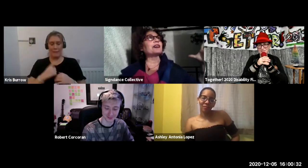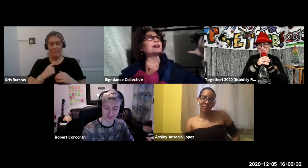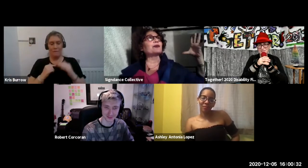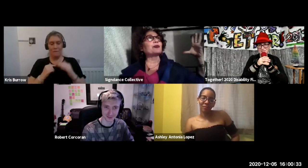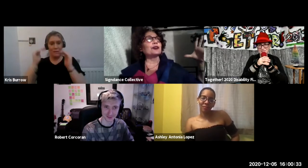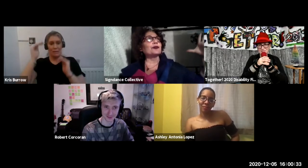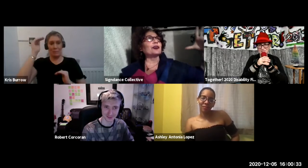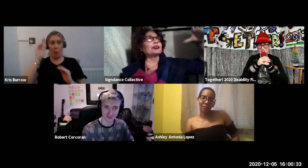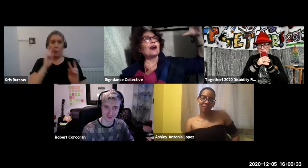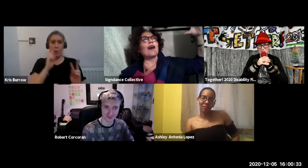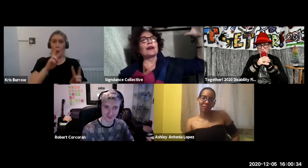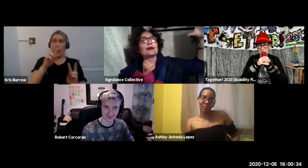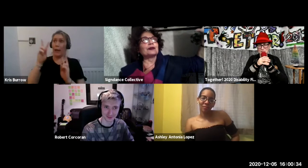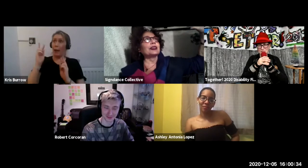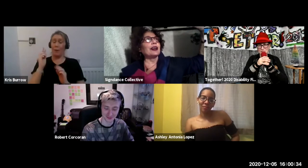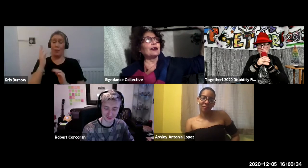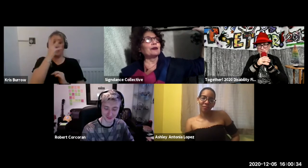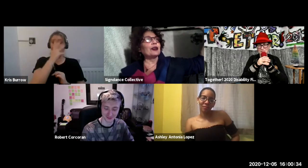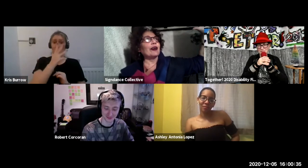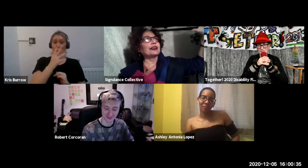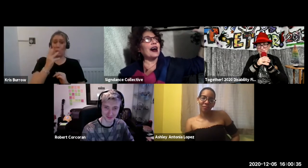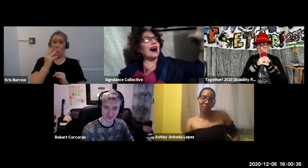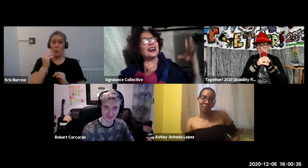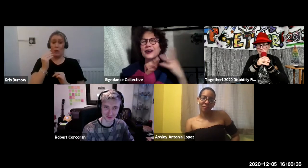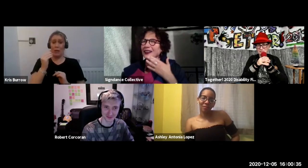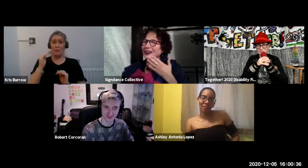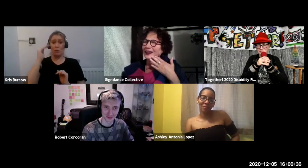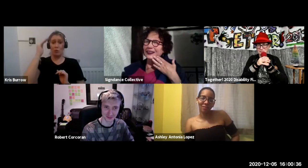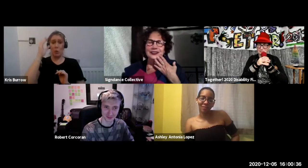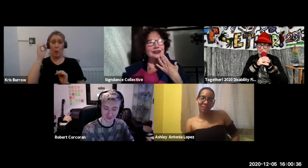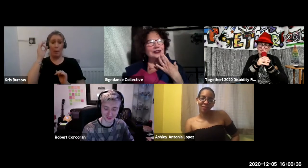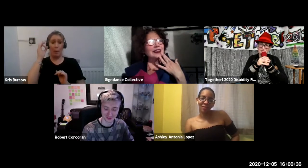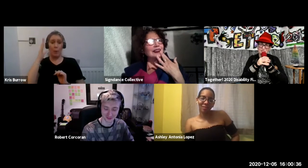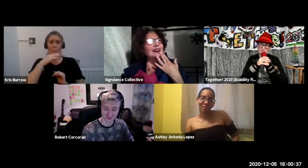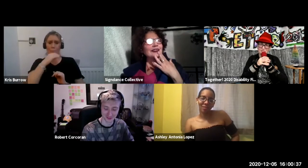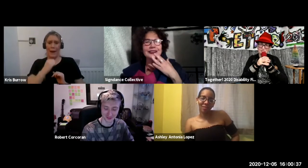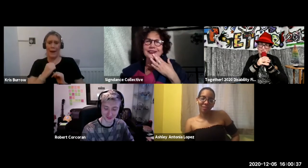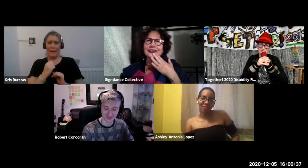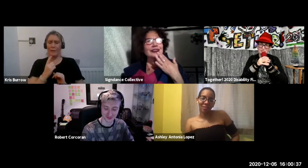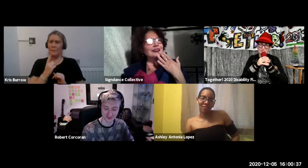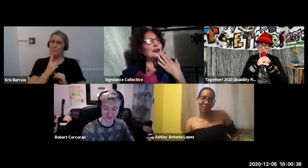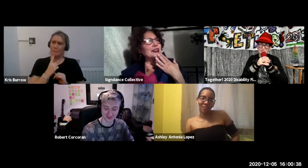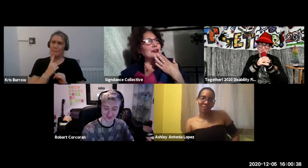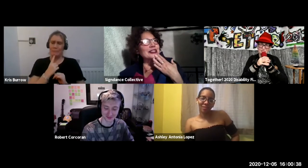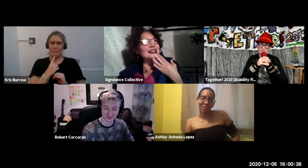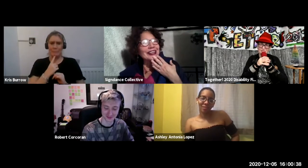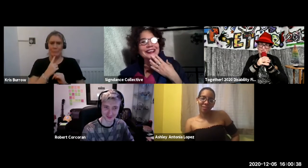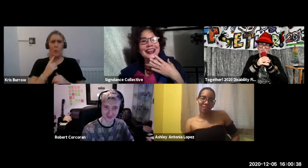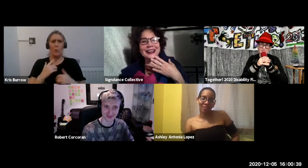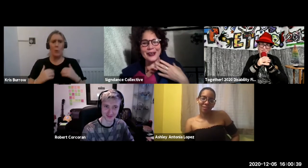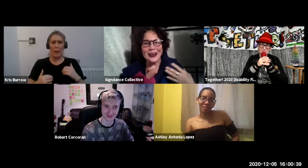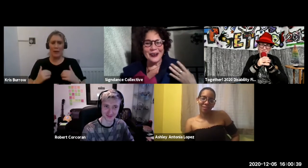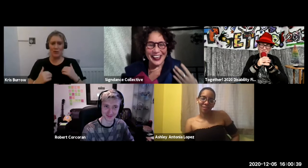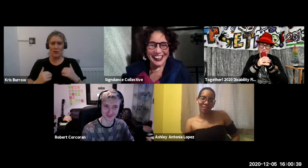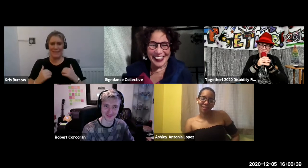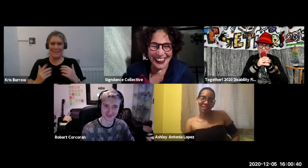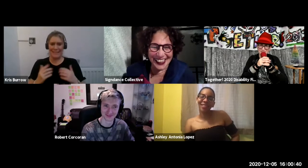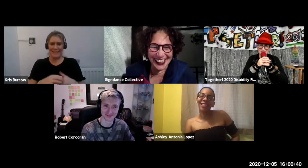up at this beautiful, tall, you know, blonde guy going, "Oh, you're interesting." Like,